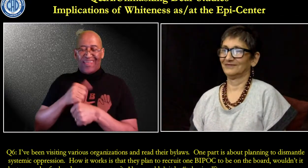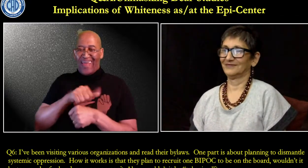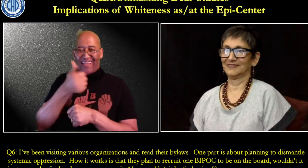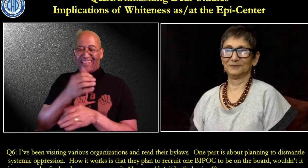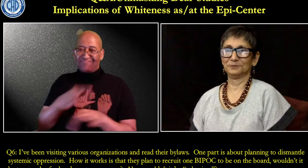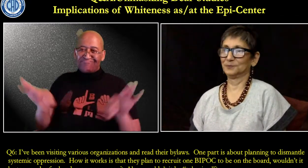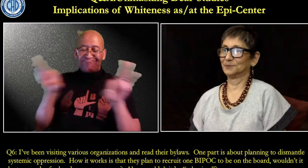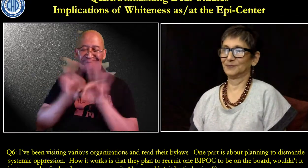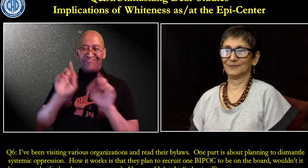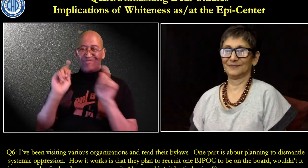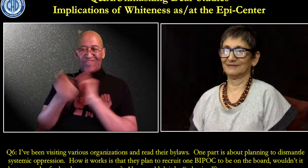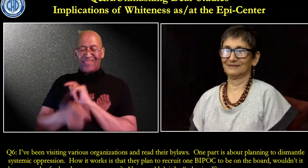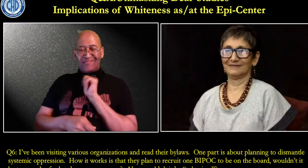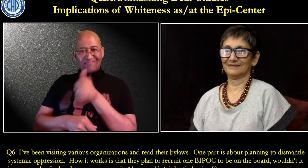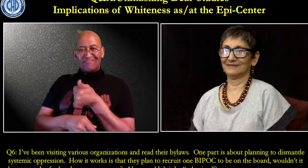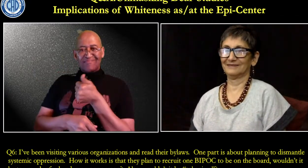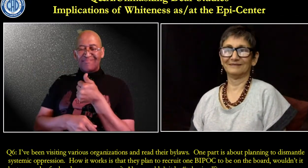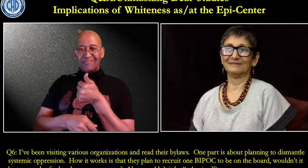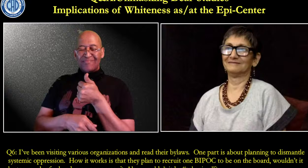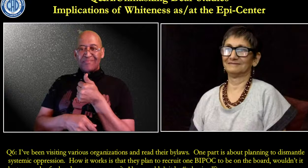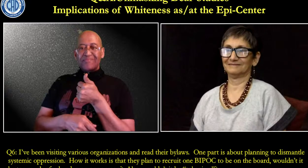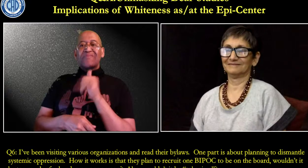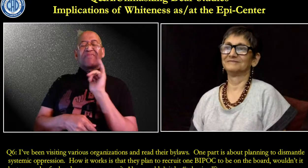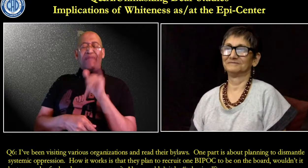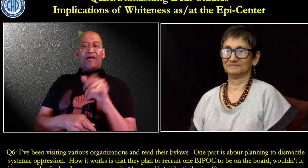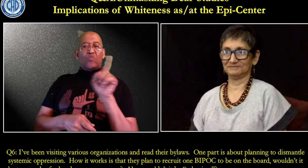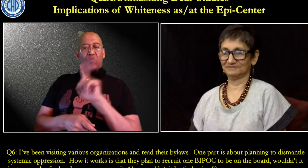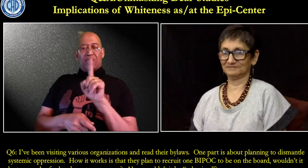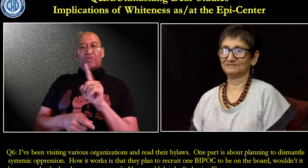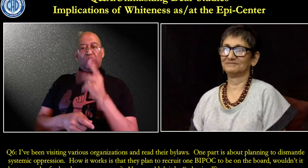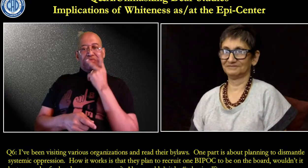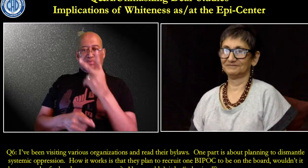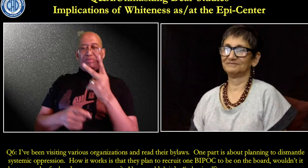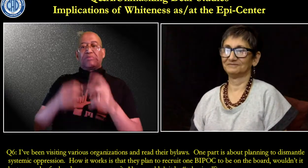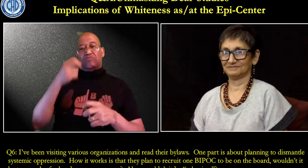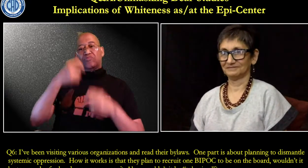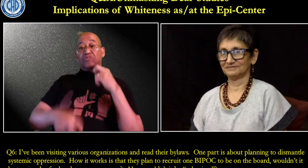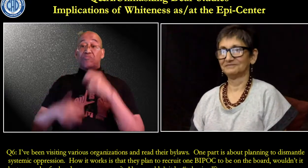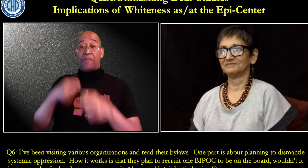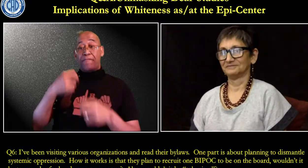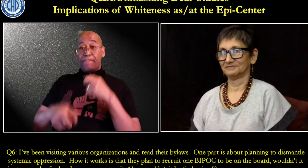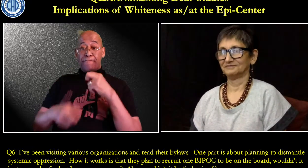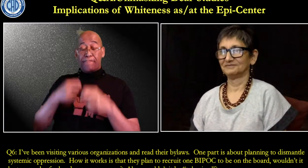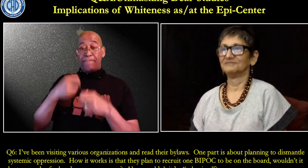not enough. That it's that power. It has to change.